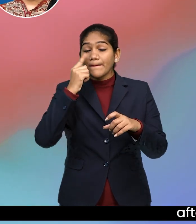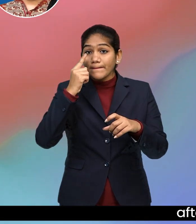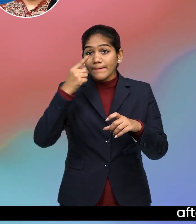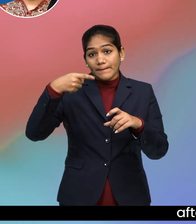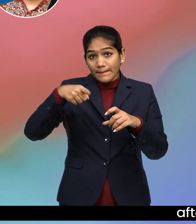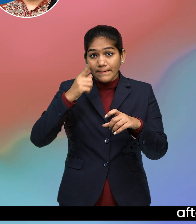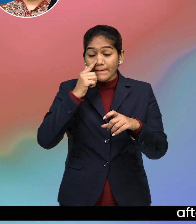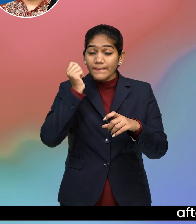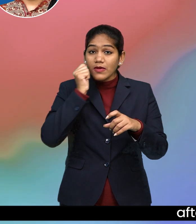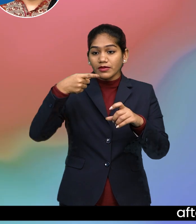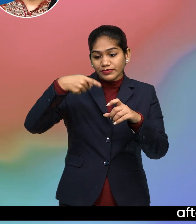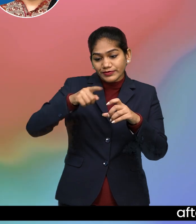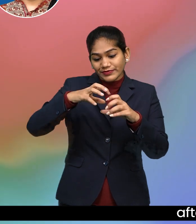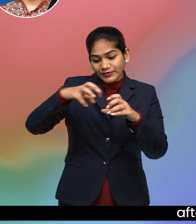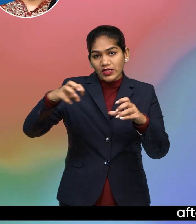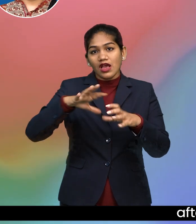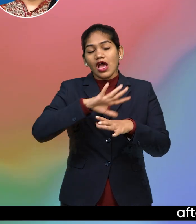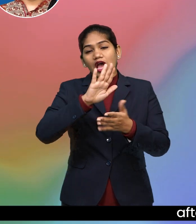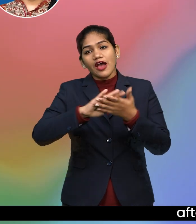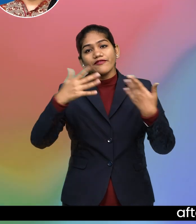after complete growth